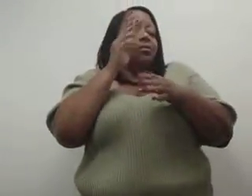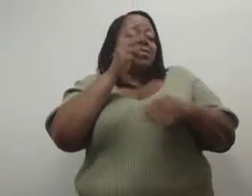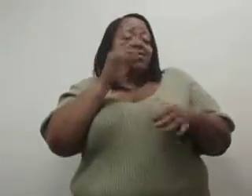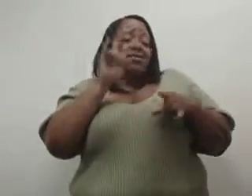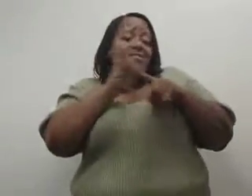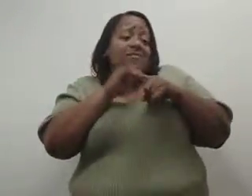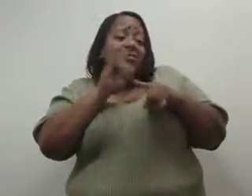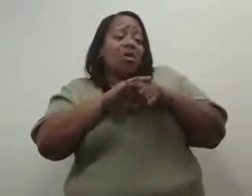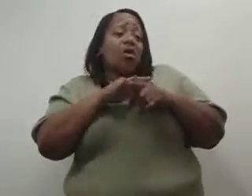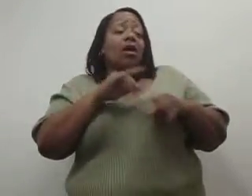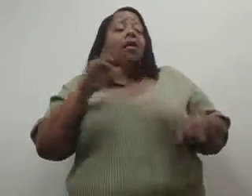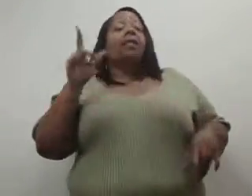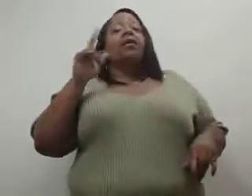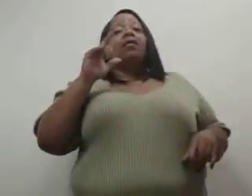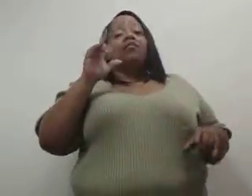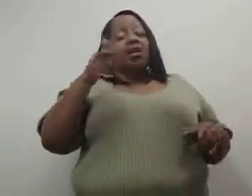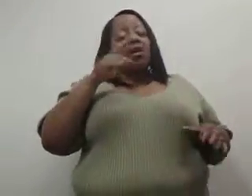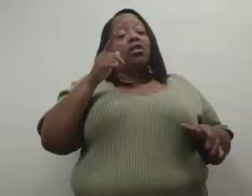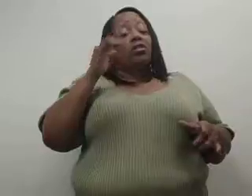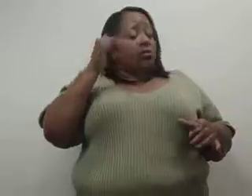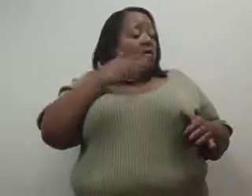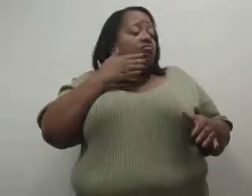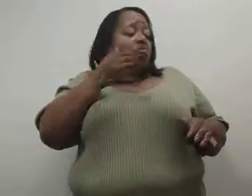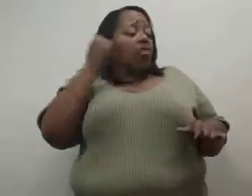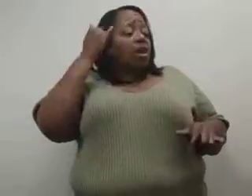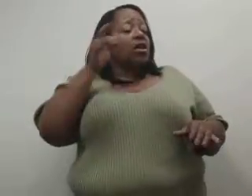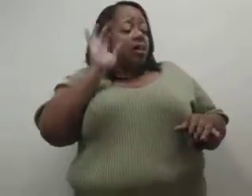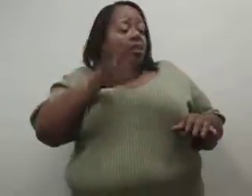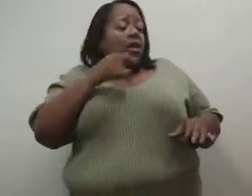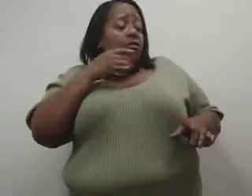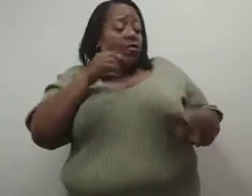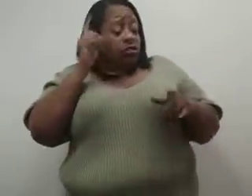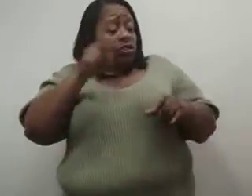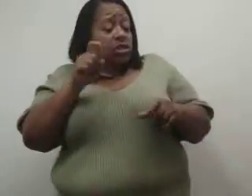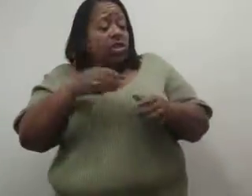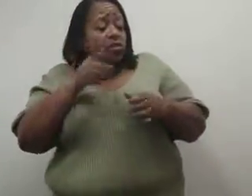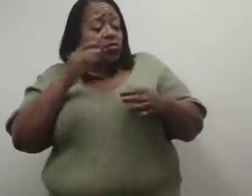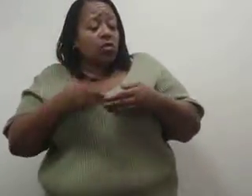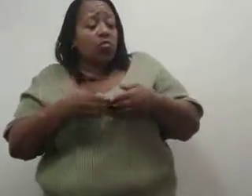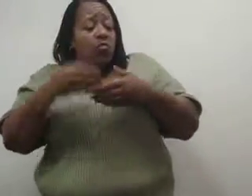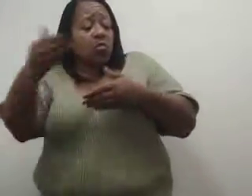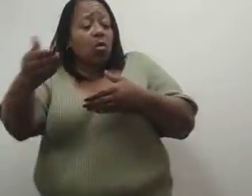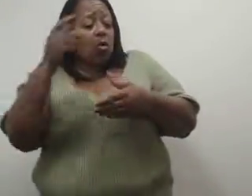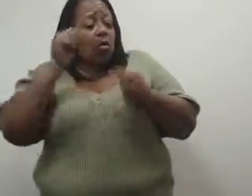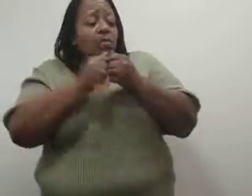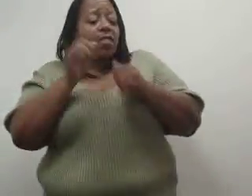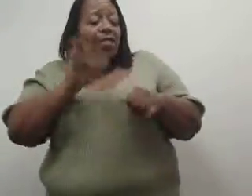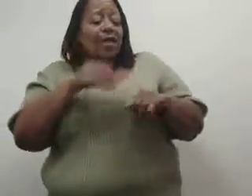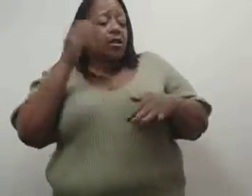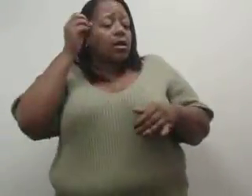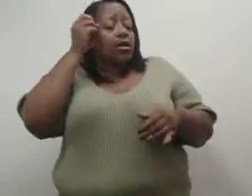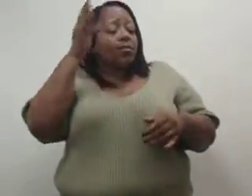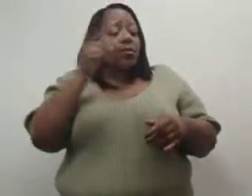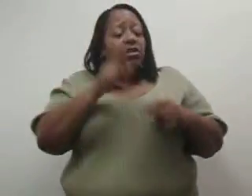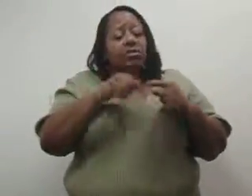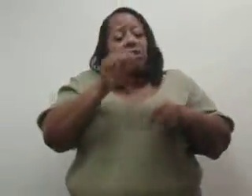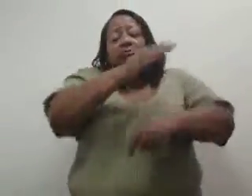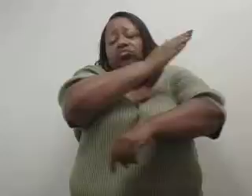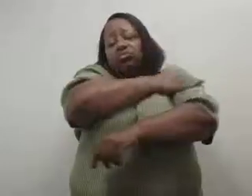writers creating a new body of knowledge with their report. So even, just thinking about using that with freshman students on a skills